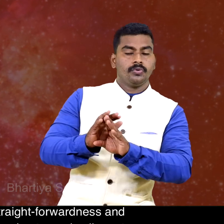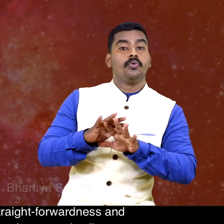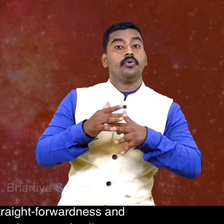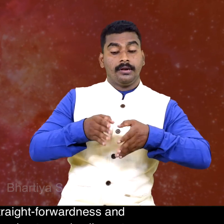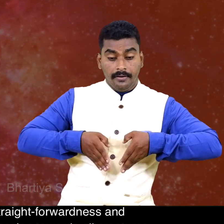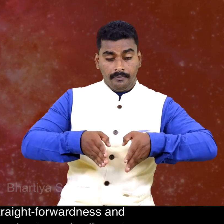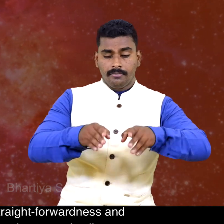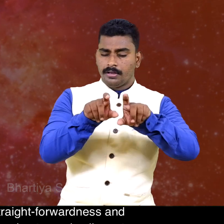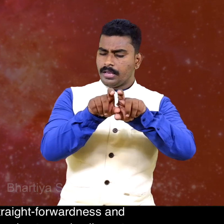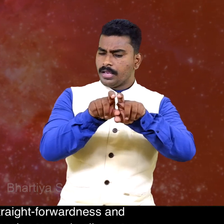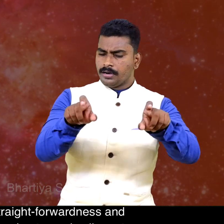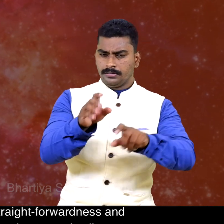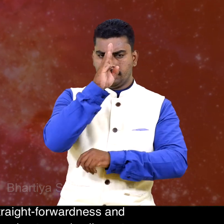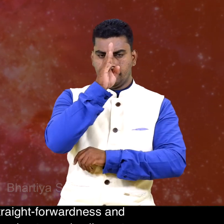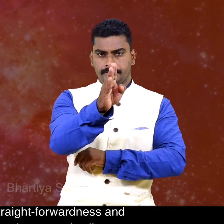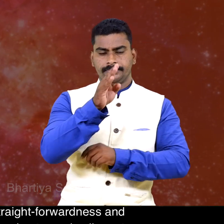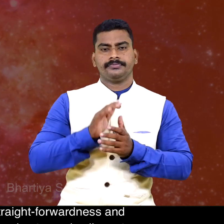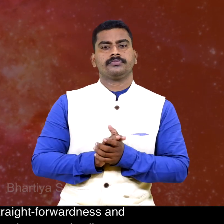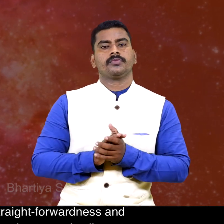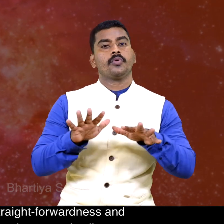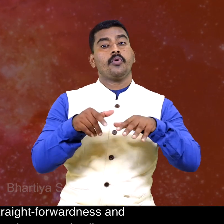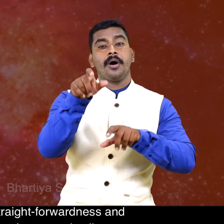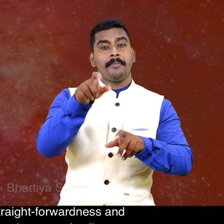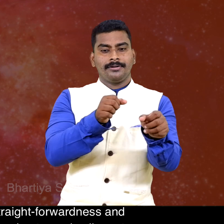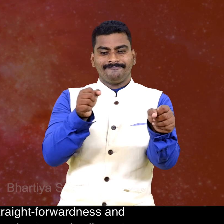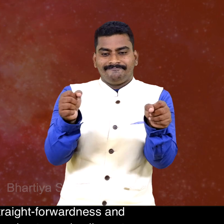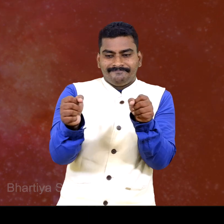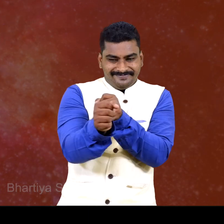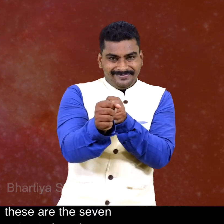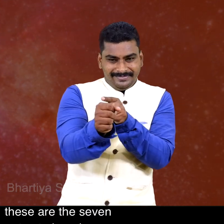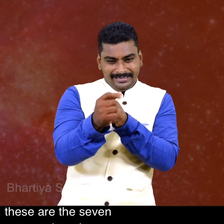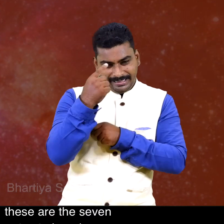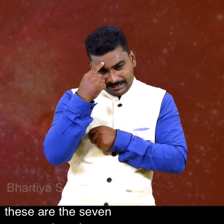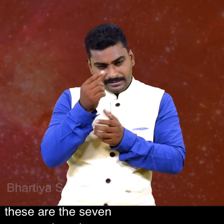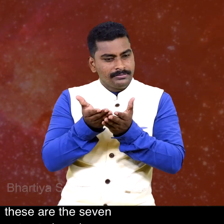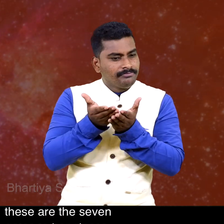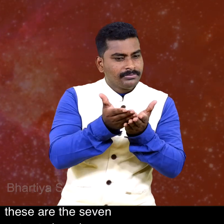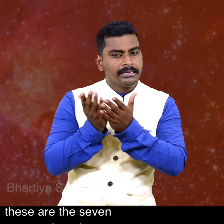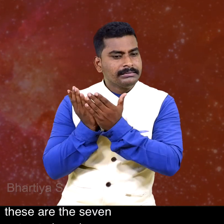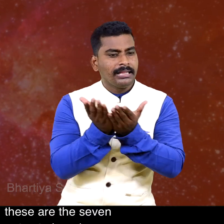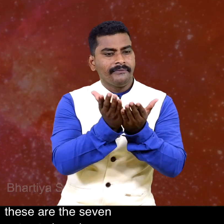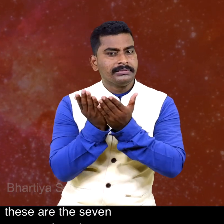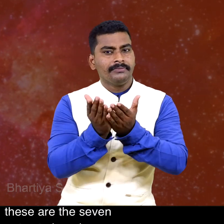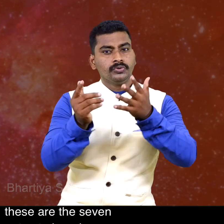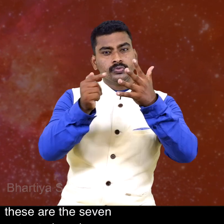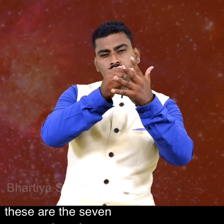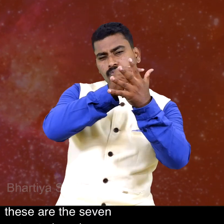straightforwardness, and compassion towards all creatures. These are the 7 gates to